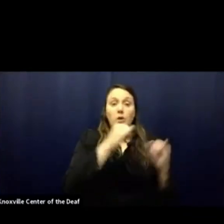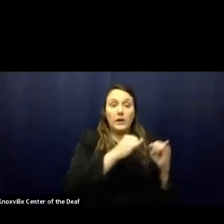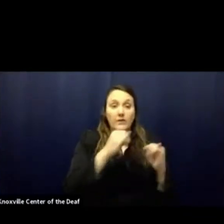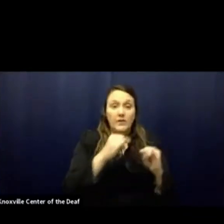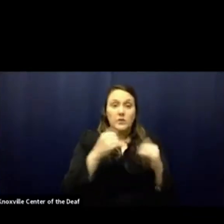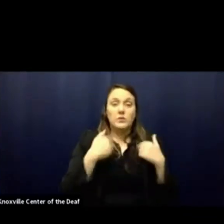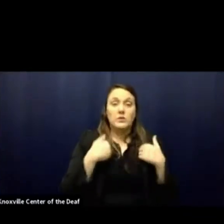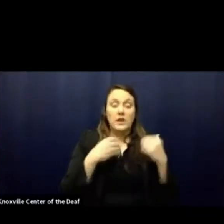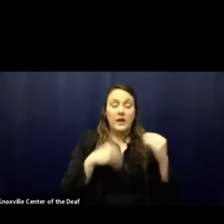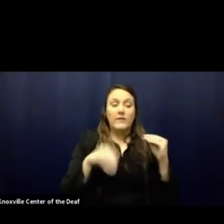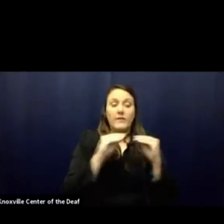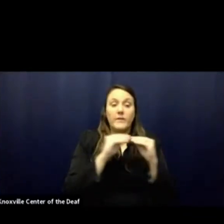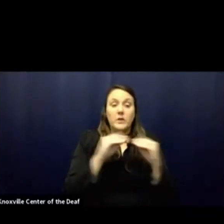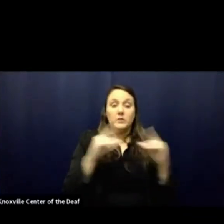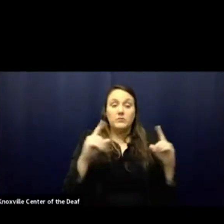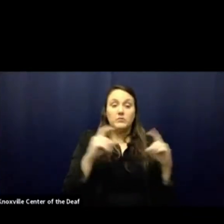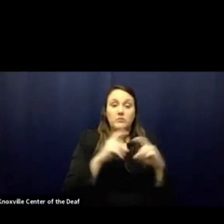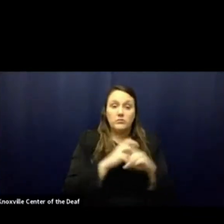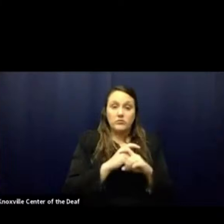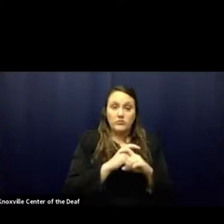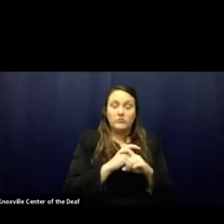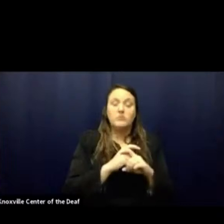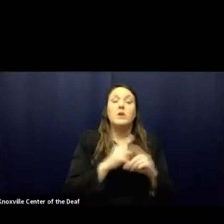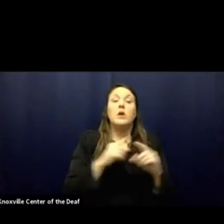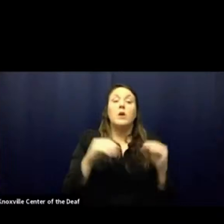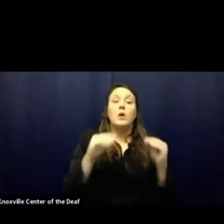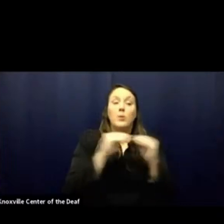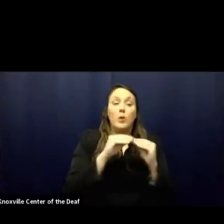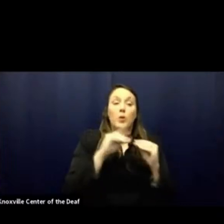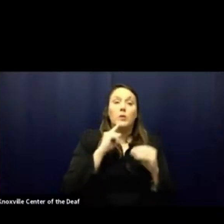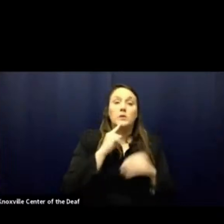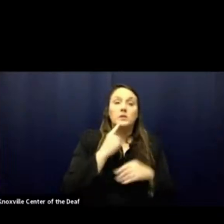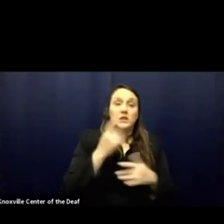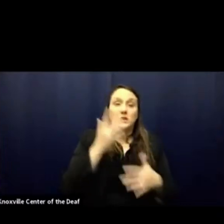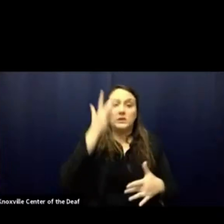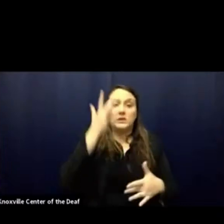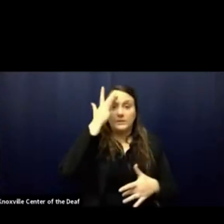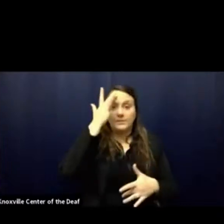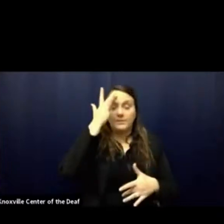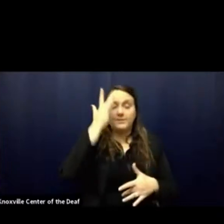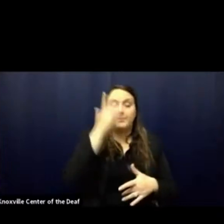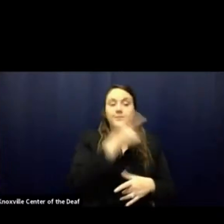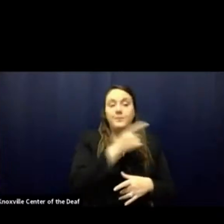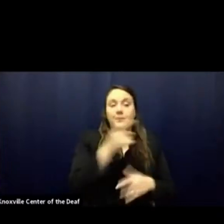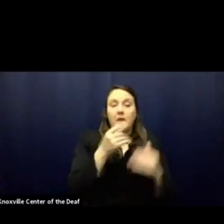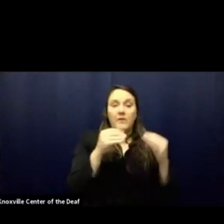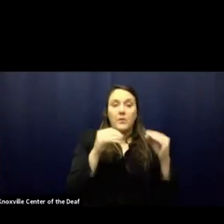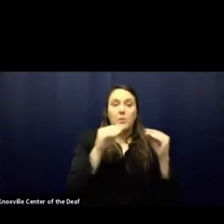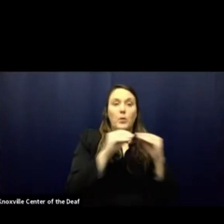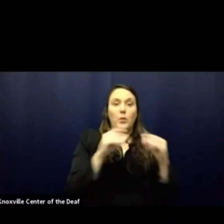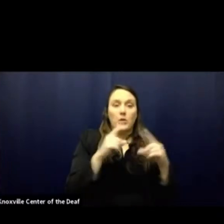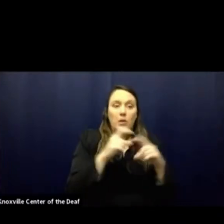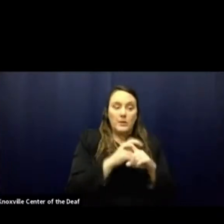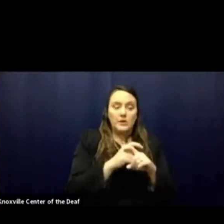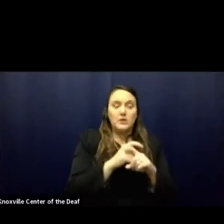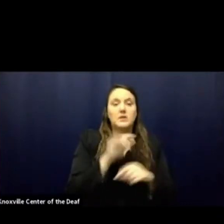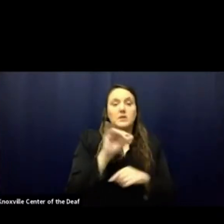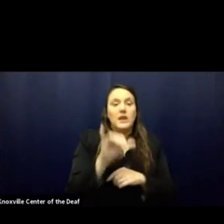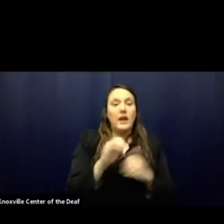complications and tend to have a more severe disease. So they tend to have more complications. So that's how